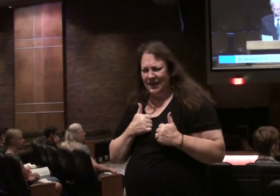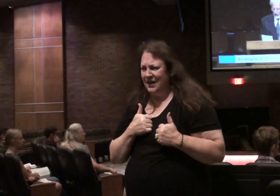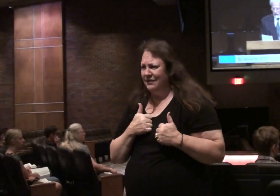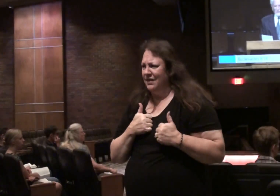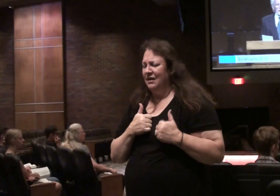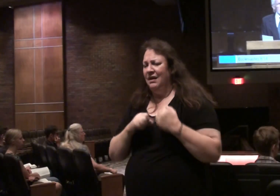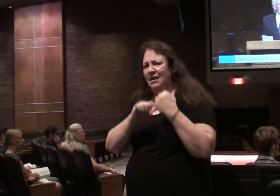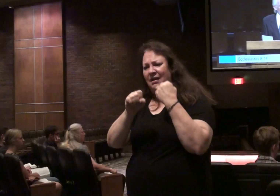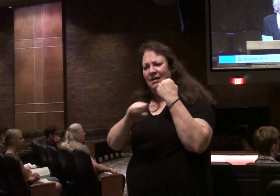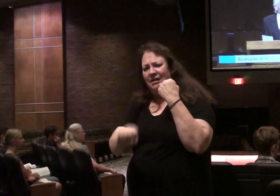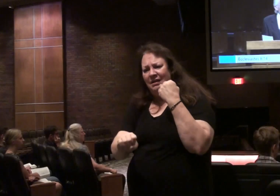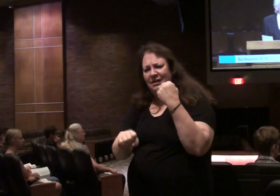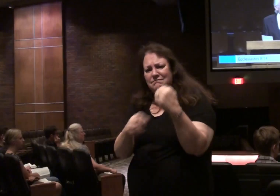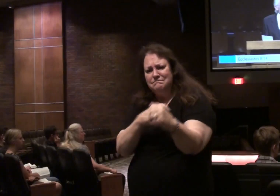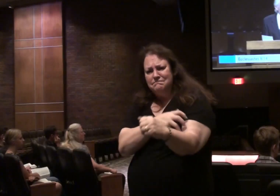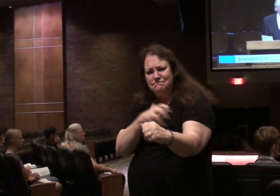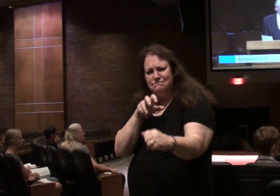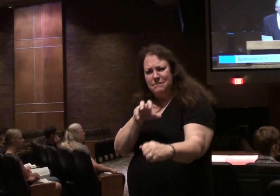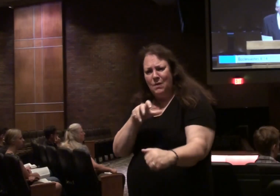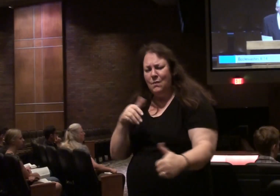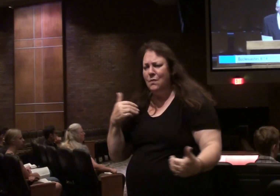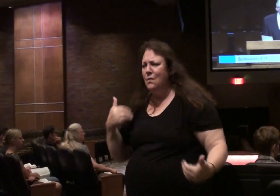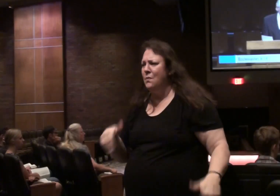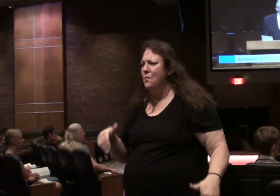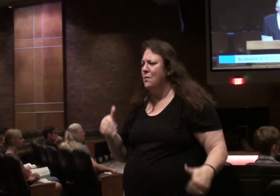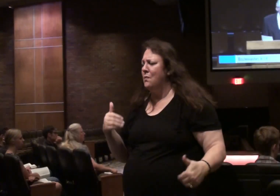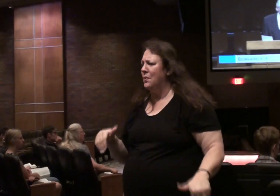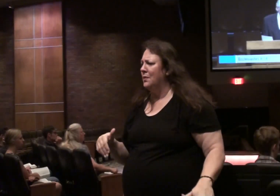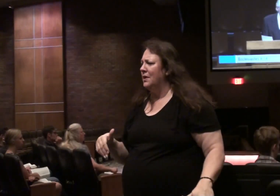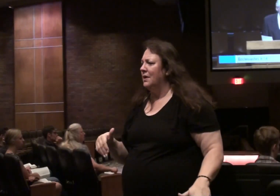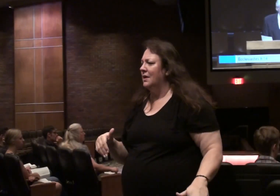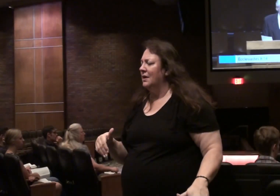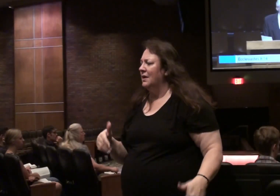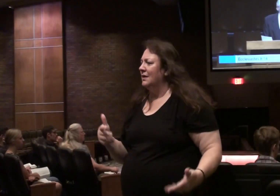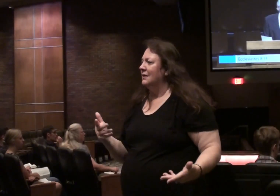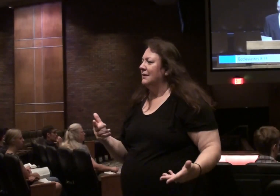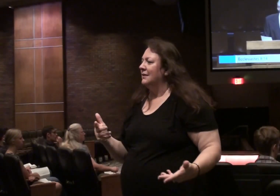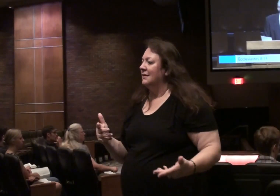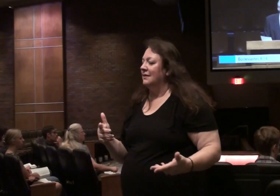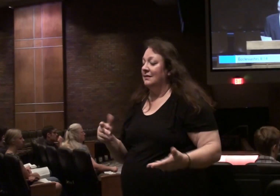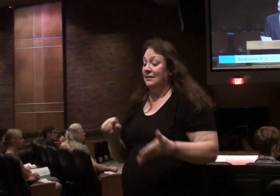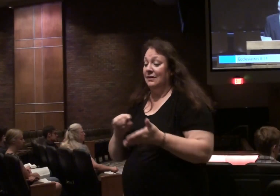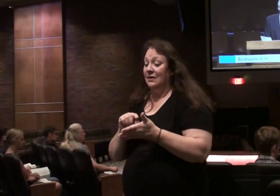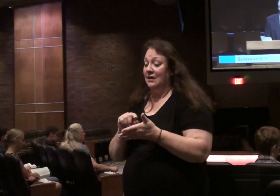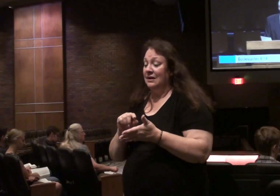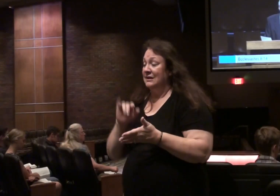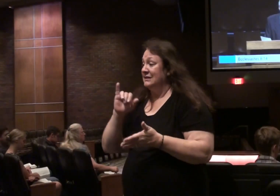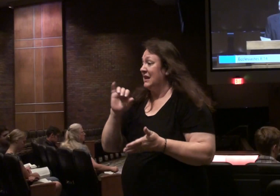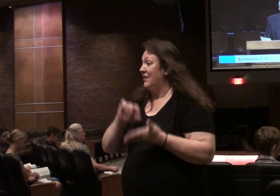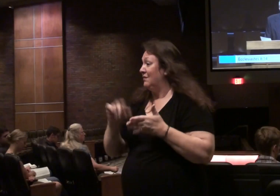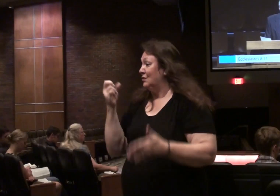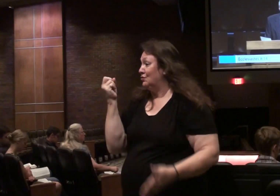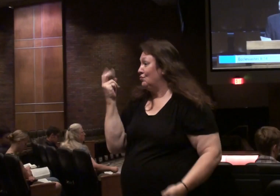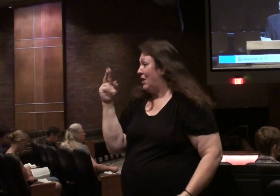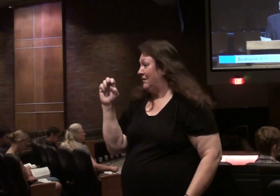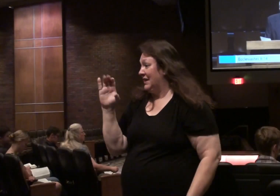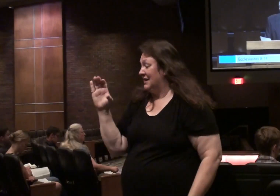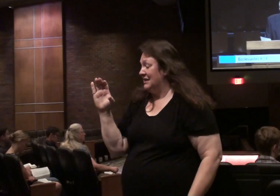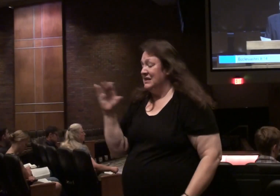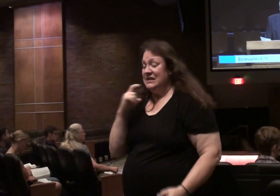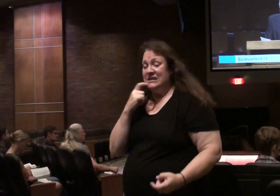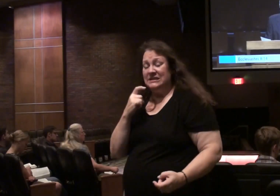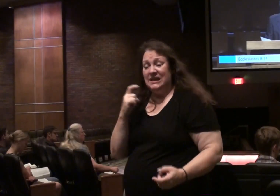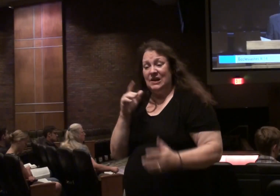living on and becoming powerful? That's like verse 12. The sin does